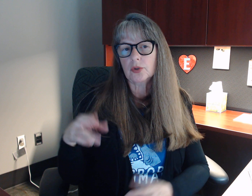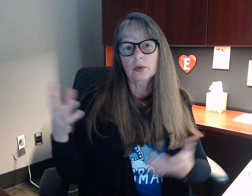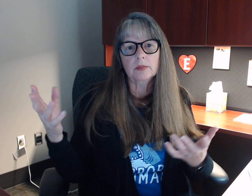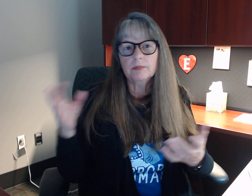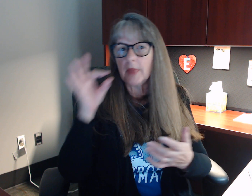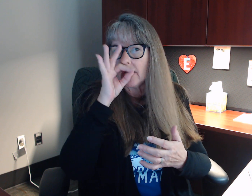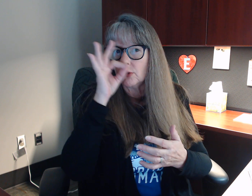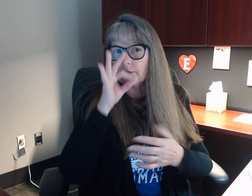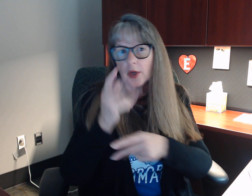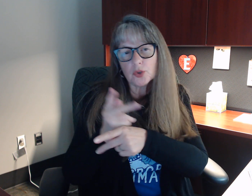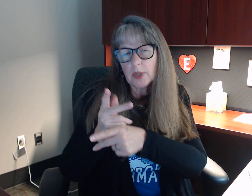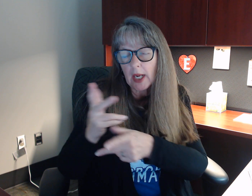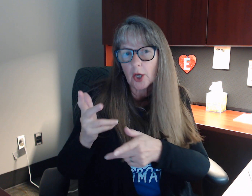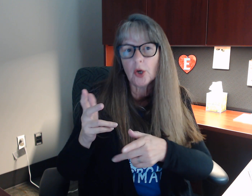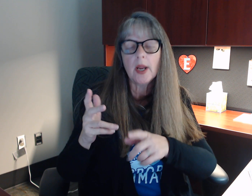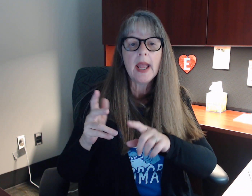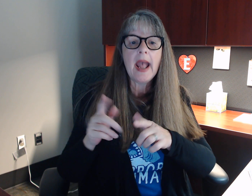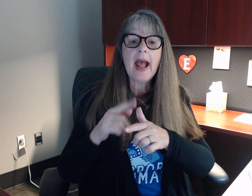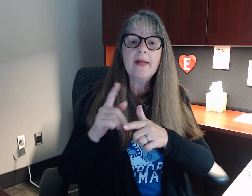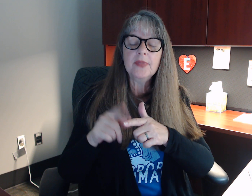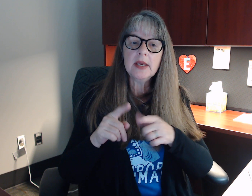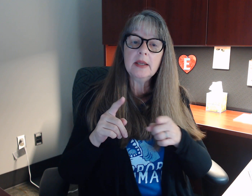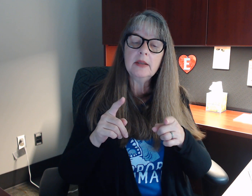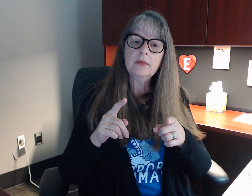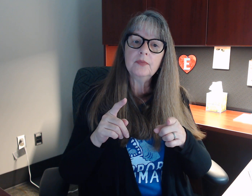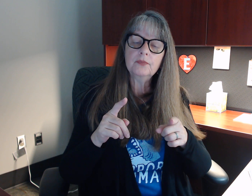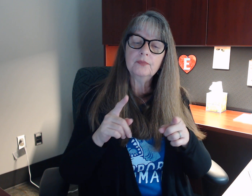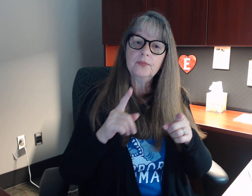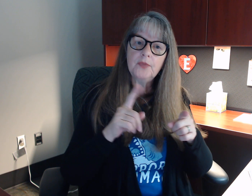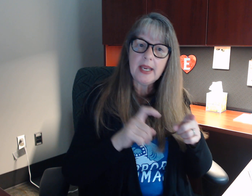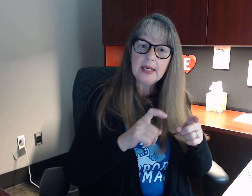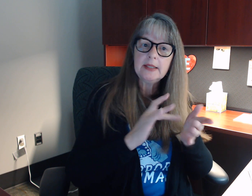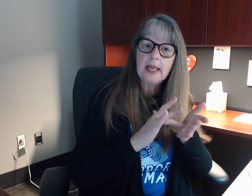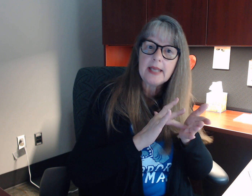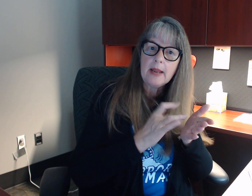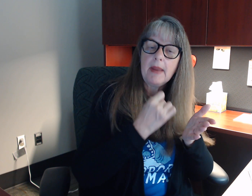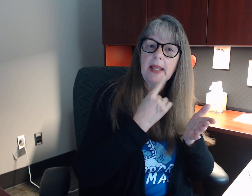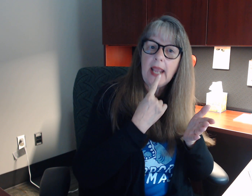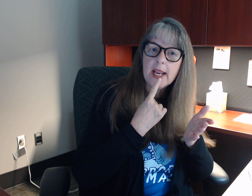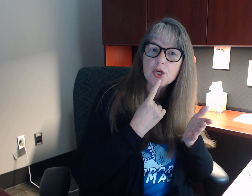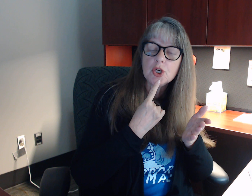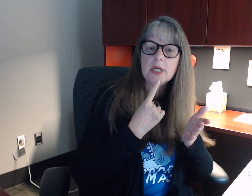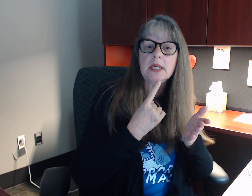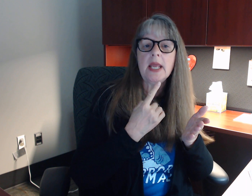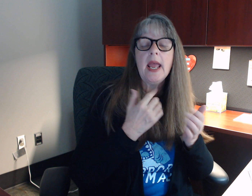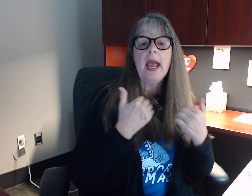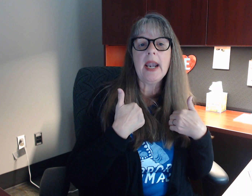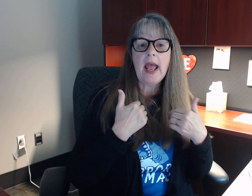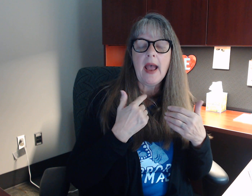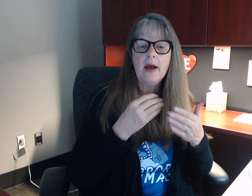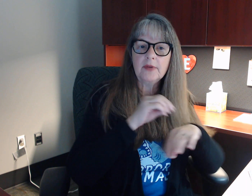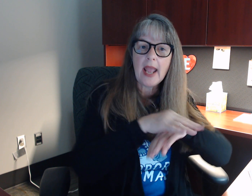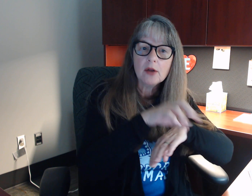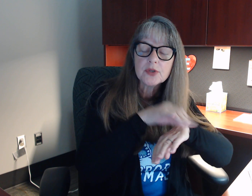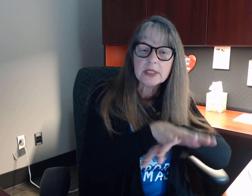or I don't know, foster care, and then they needed to take medication and have